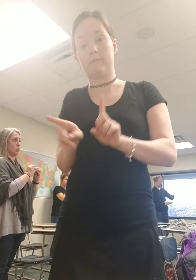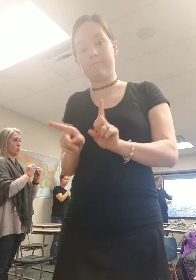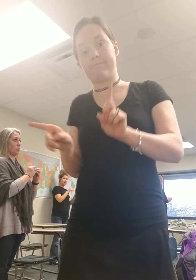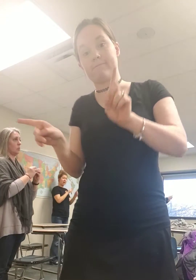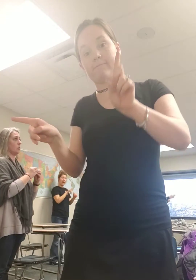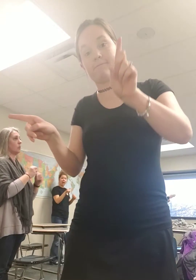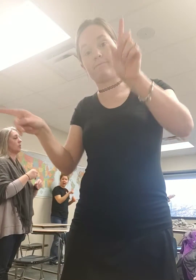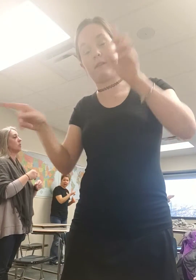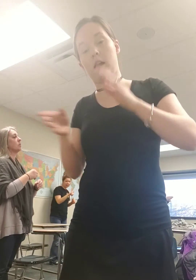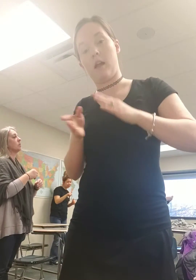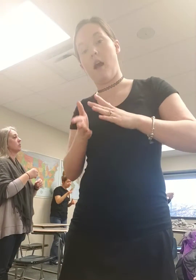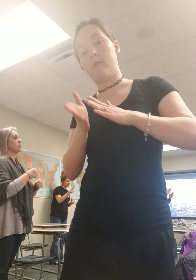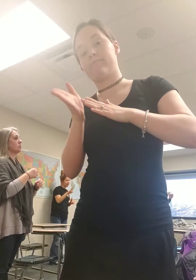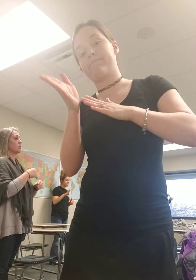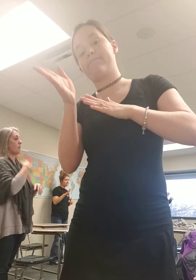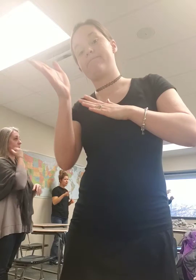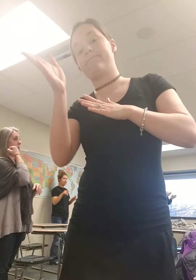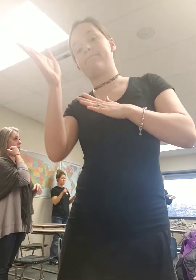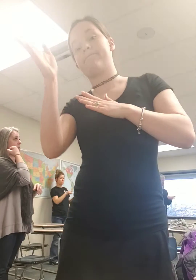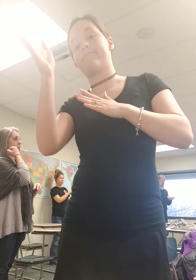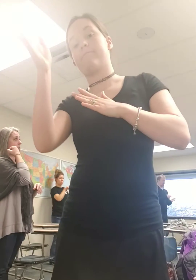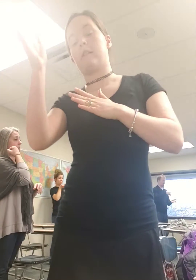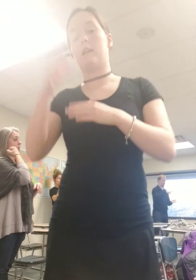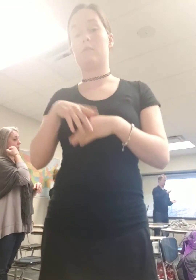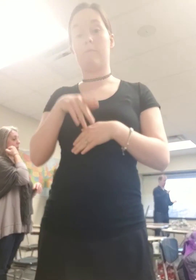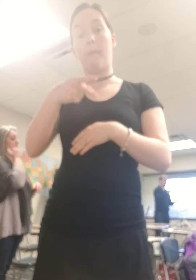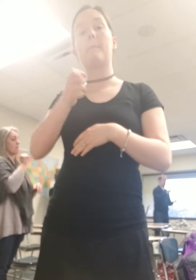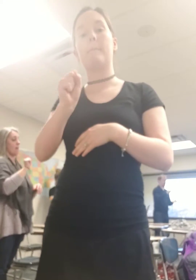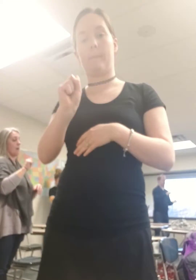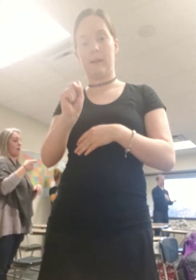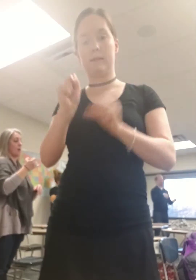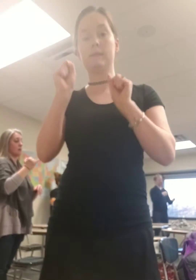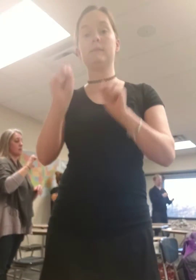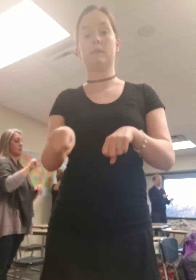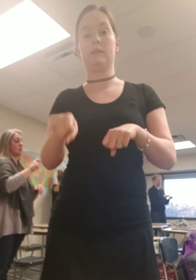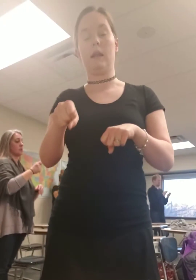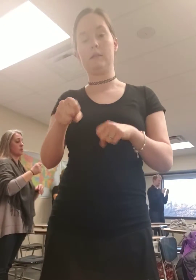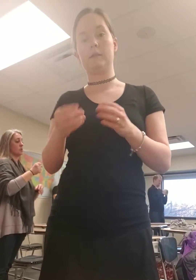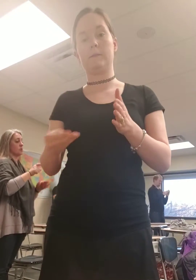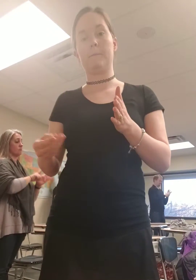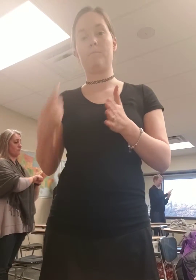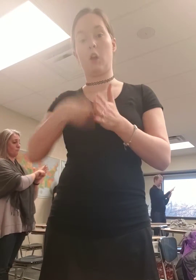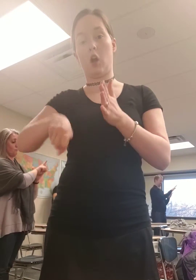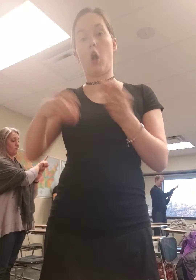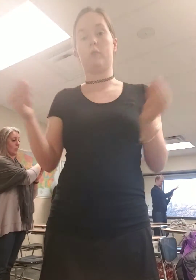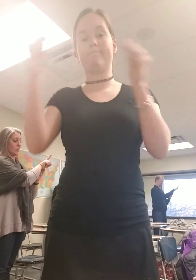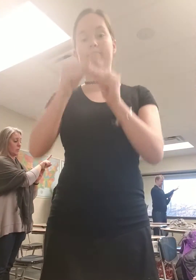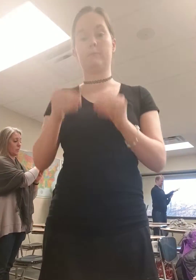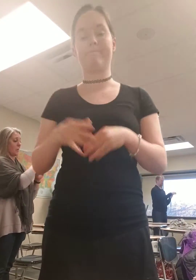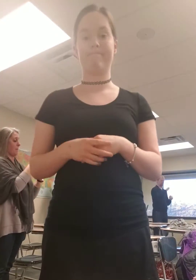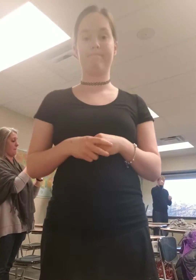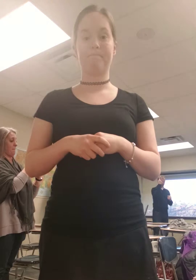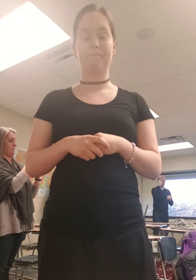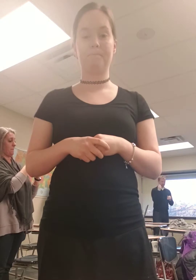what? Higher. It's going to be higher. Okay. Everybody understand that? Okay. Yesterday we